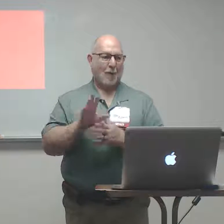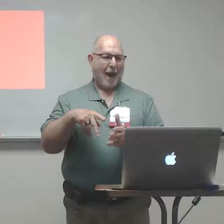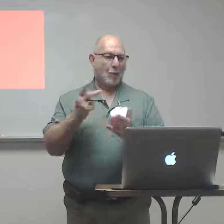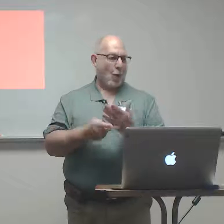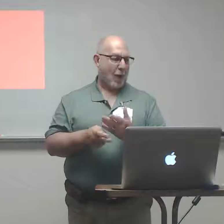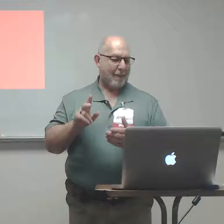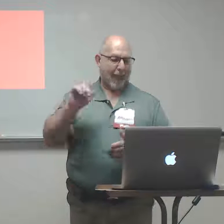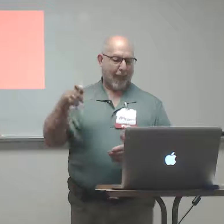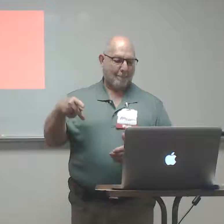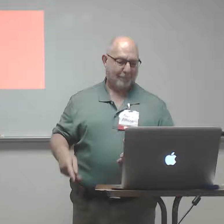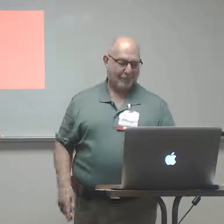that program out.